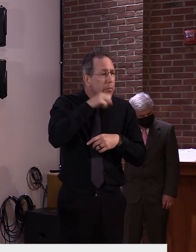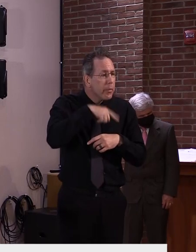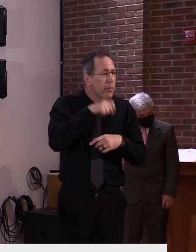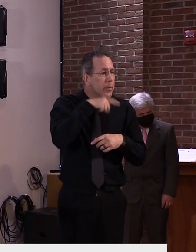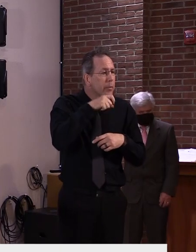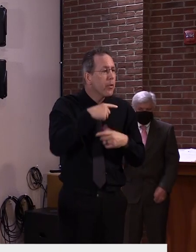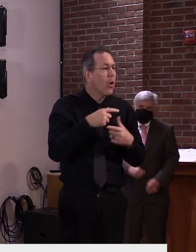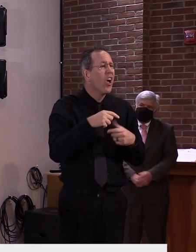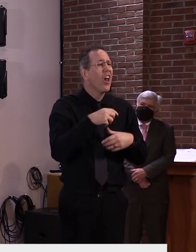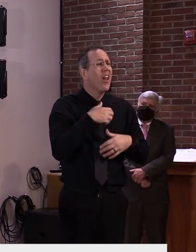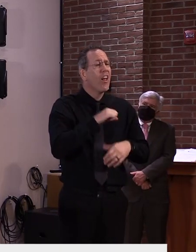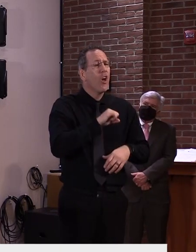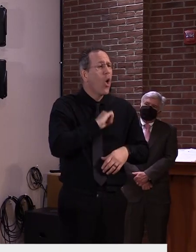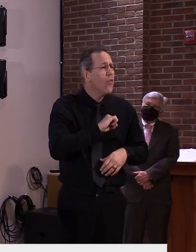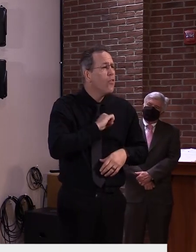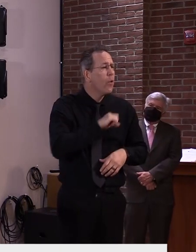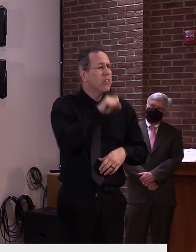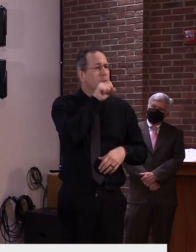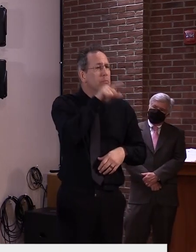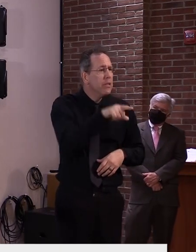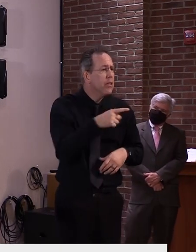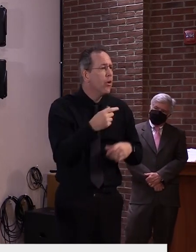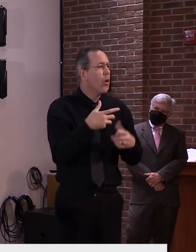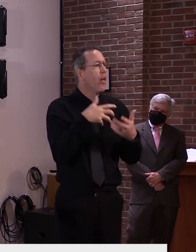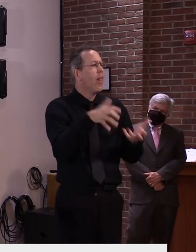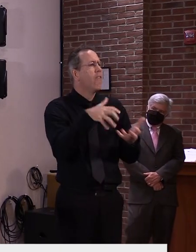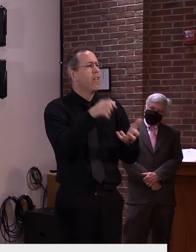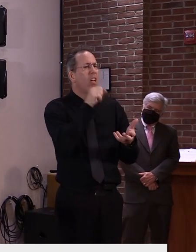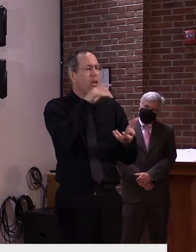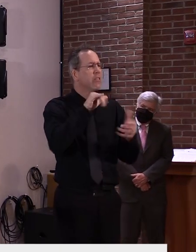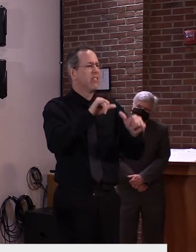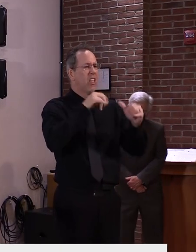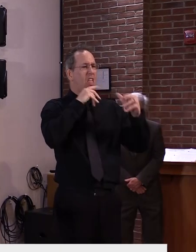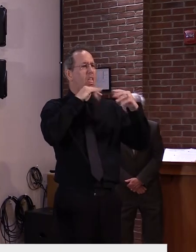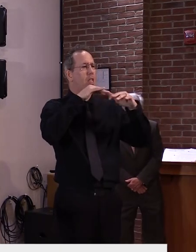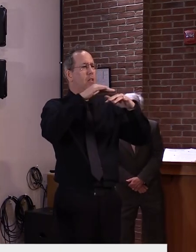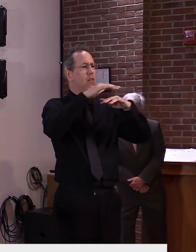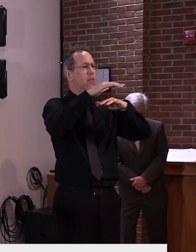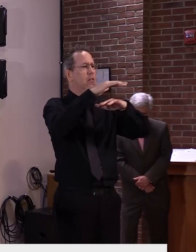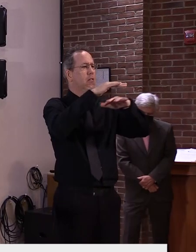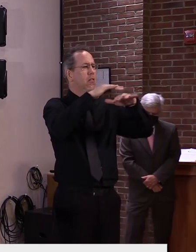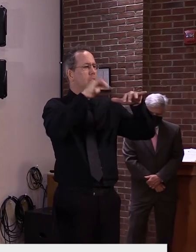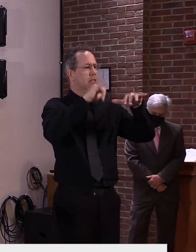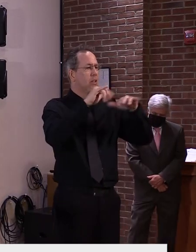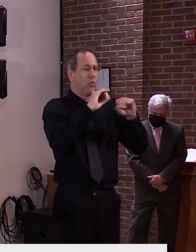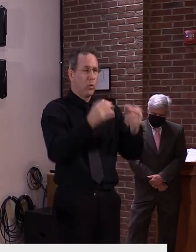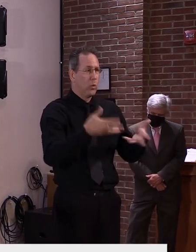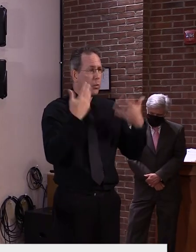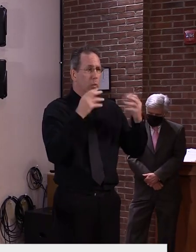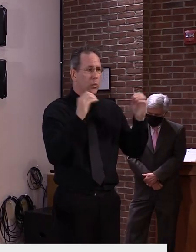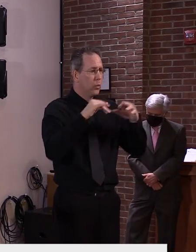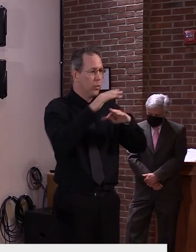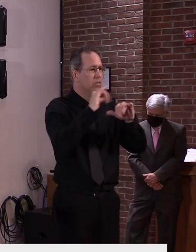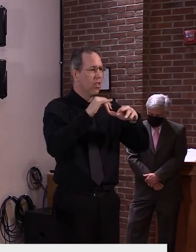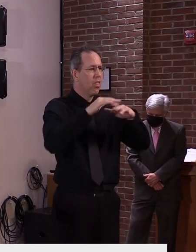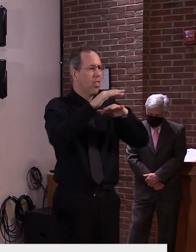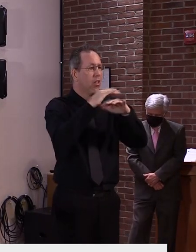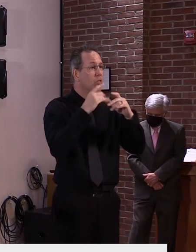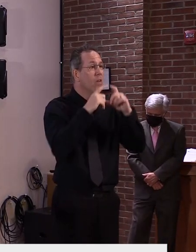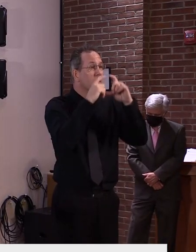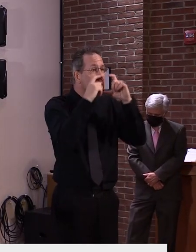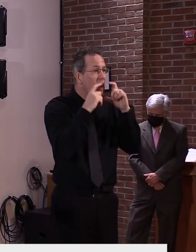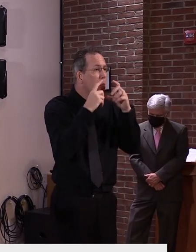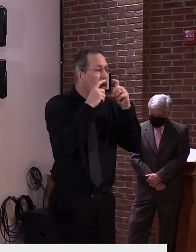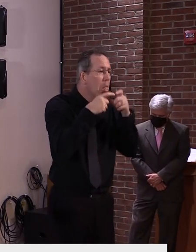the facial covering should protect anything, if it's applied correctly, should protect anything from